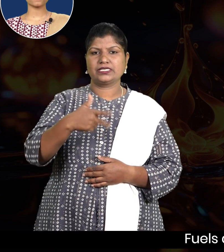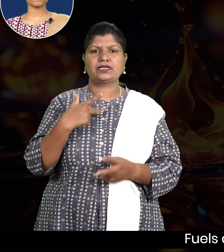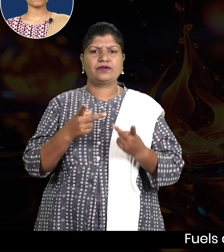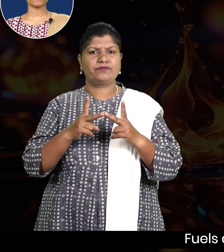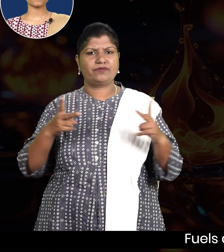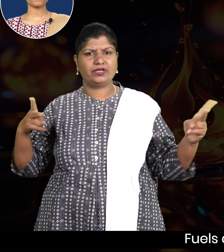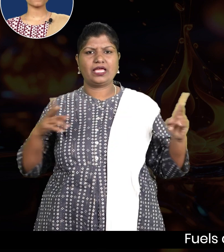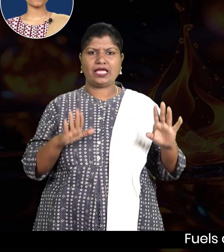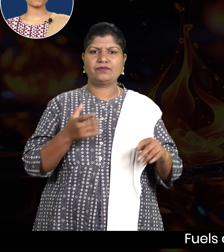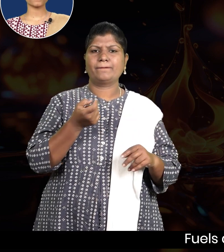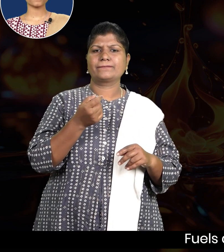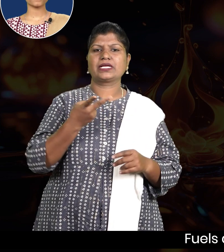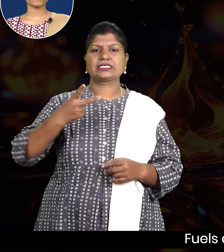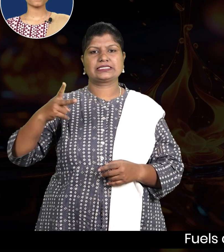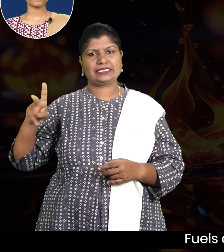cost.